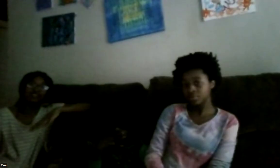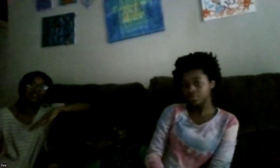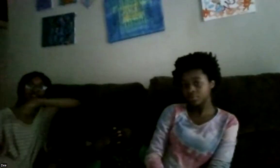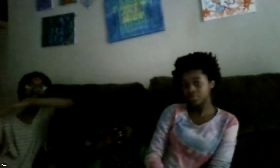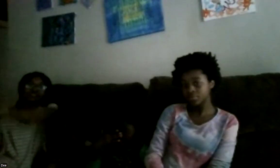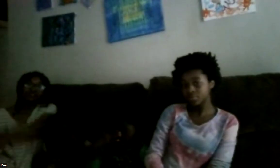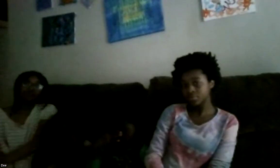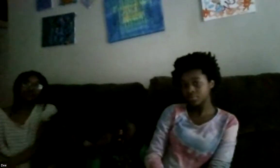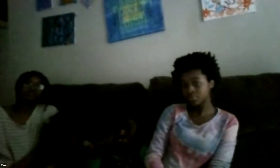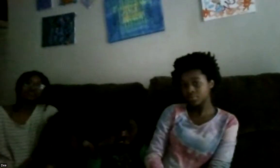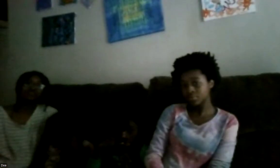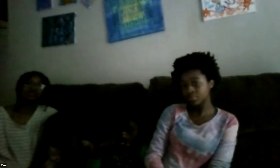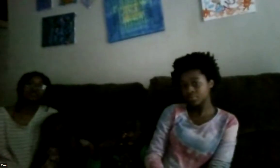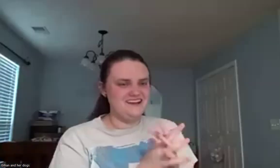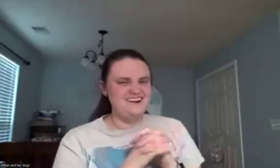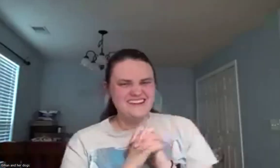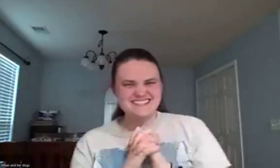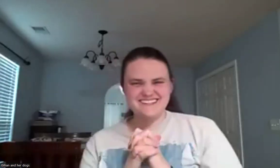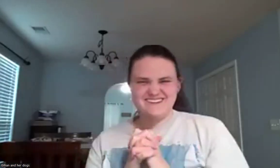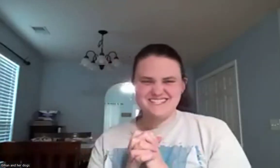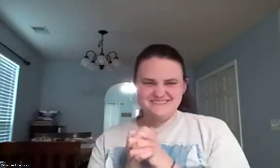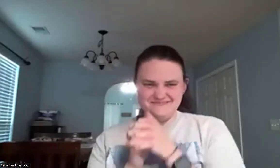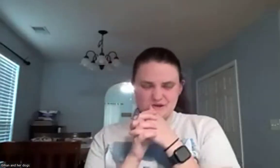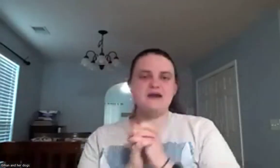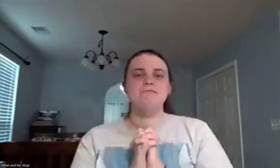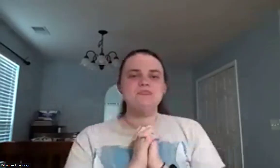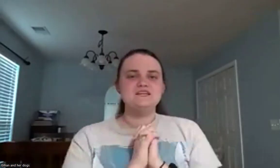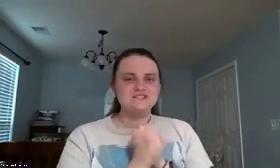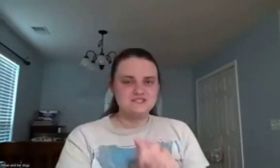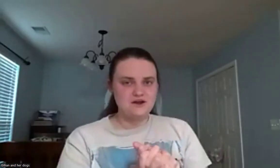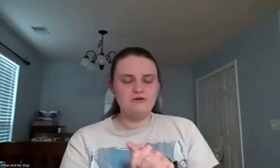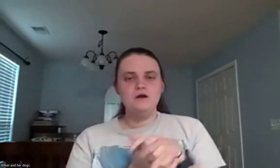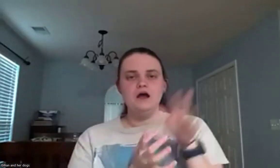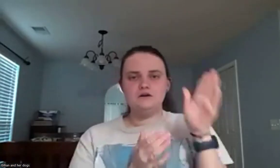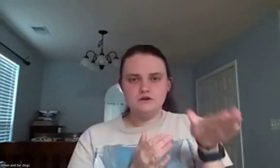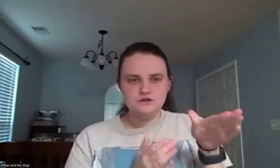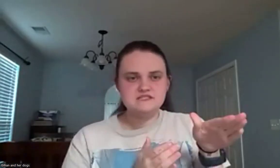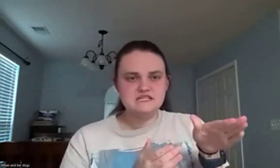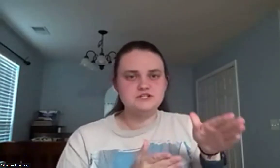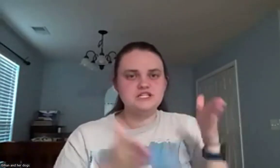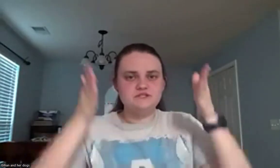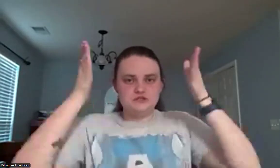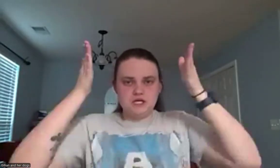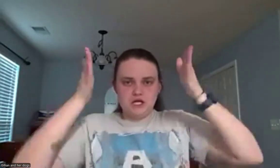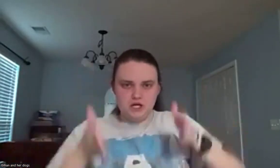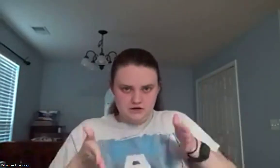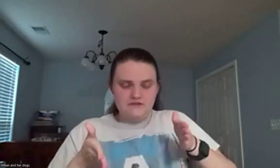at the end of something? Okay. Oh, that's a good question. Okay. So I don't know if you could see, but she was doing and this